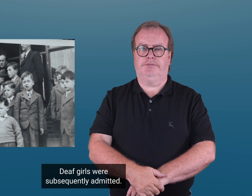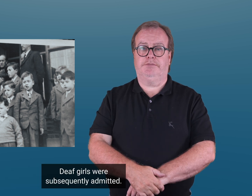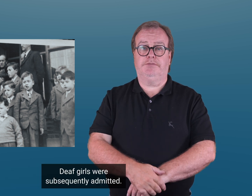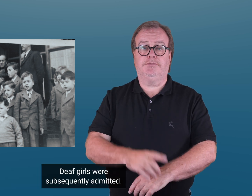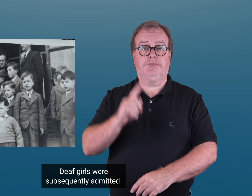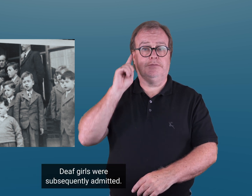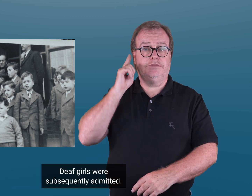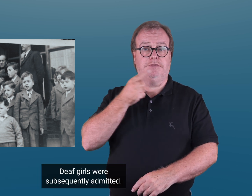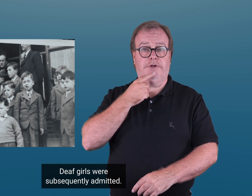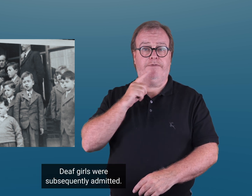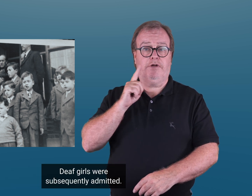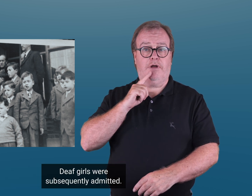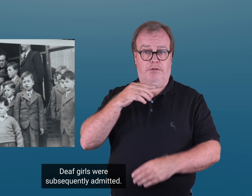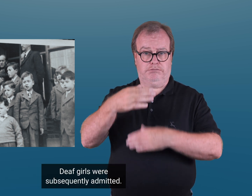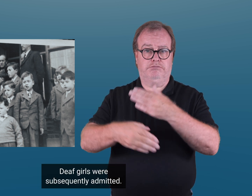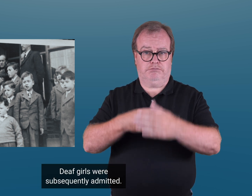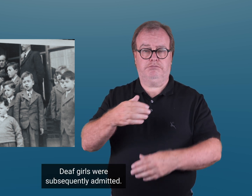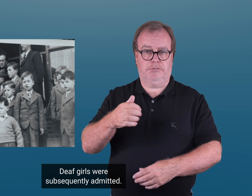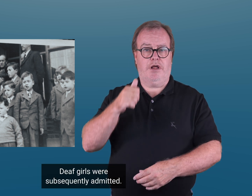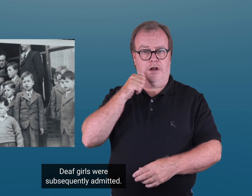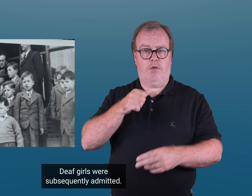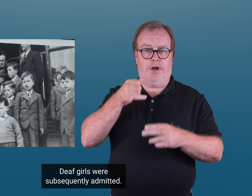Deaf girls were subsequently admitted.